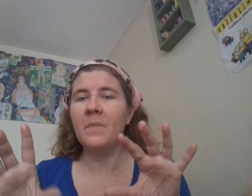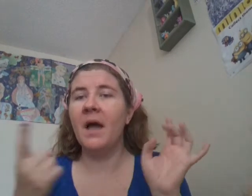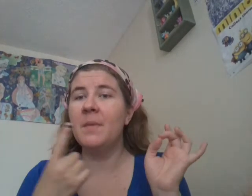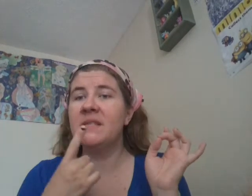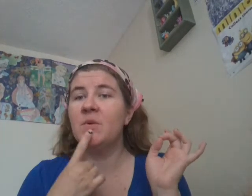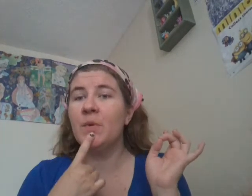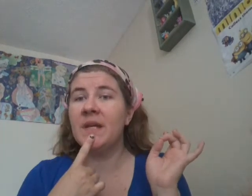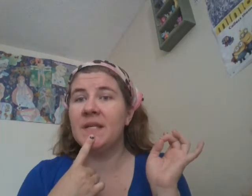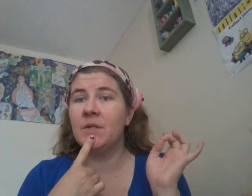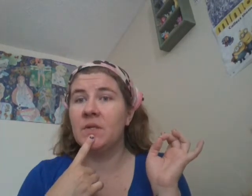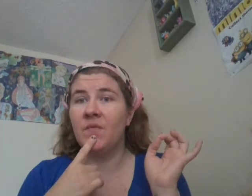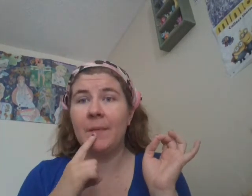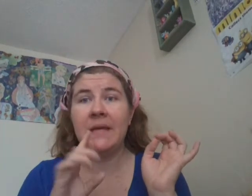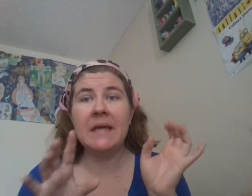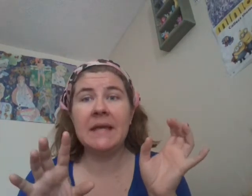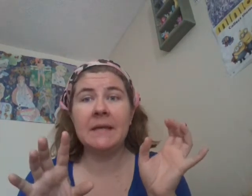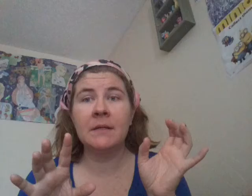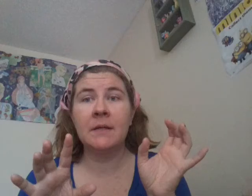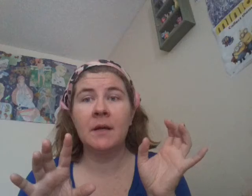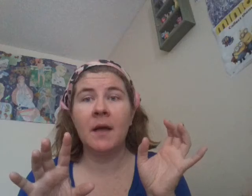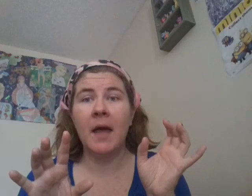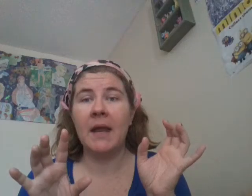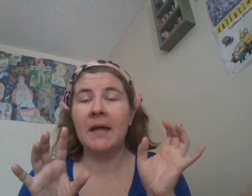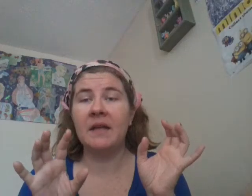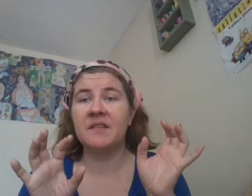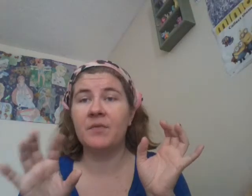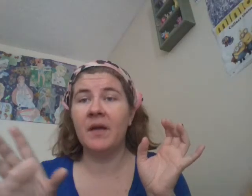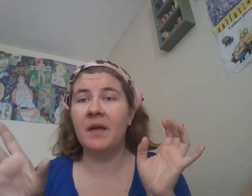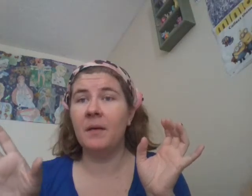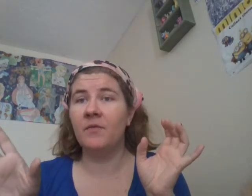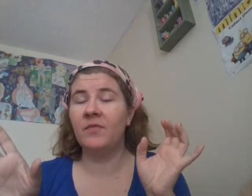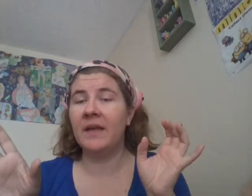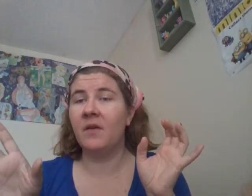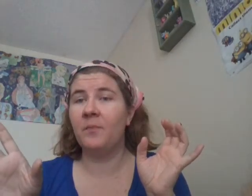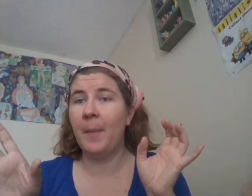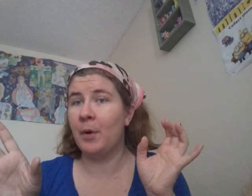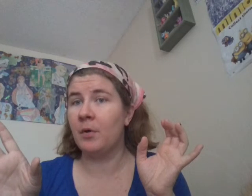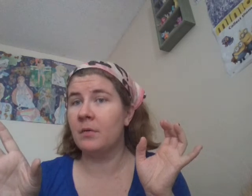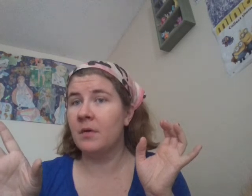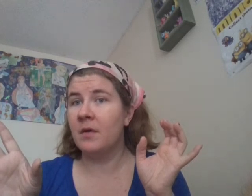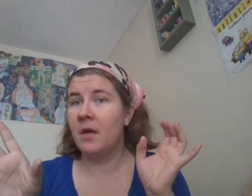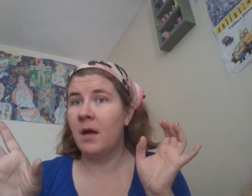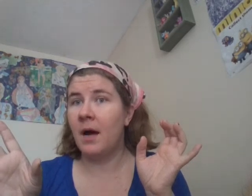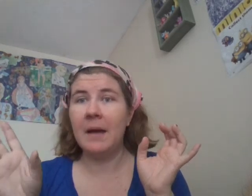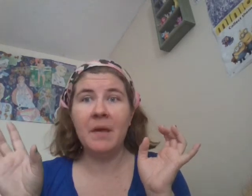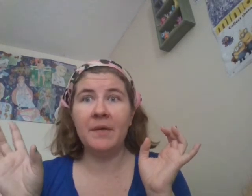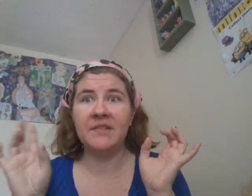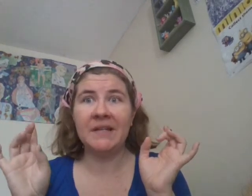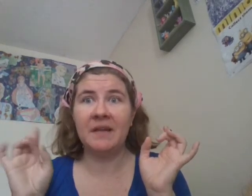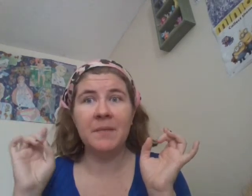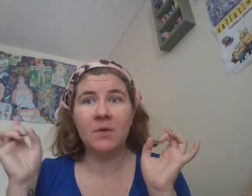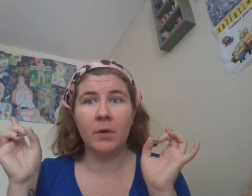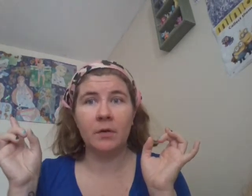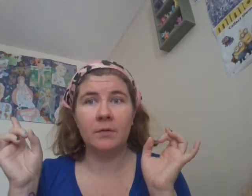I am a super taster. So, if I'm eating, and I get a stray fleck of pepper, I may be distracted and miss a word.